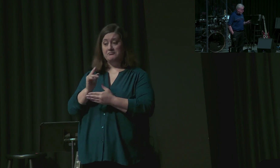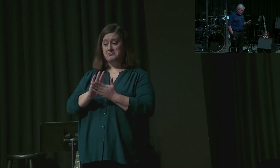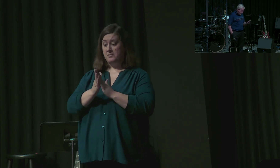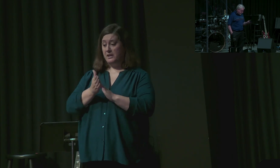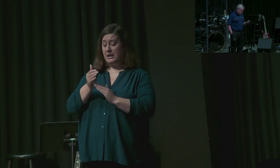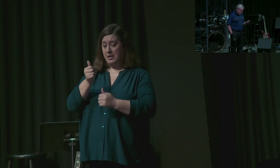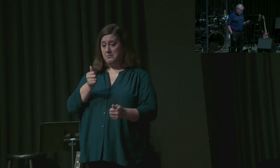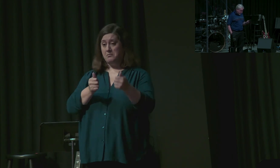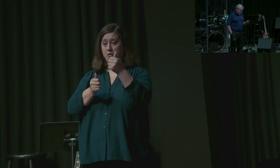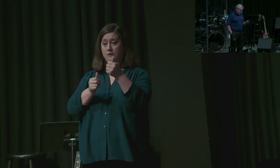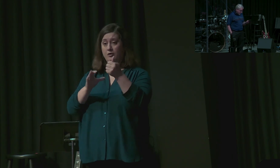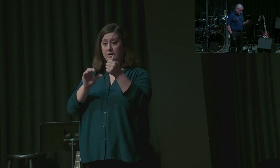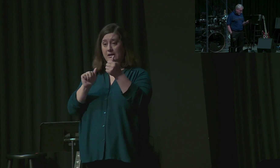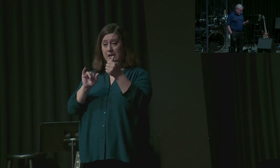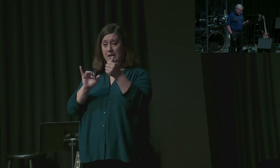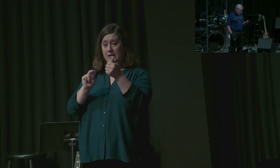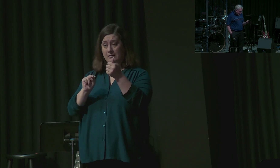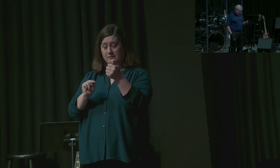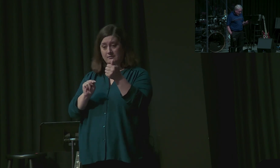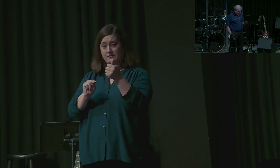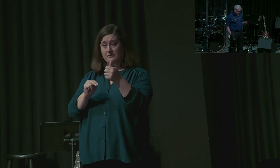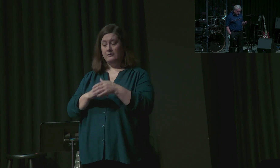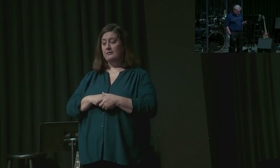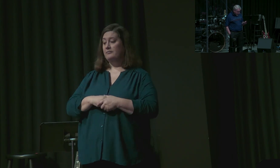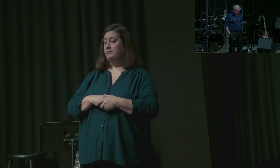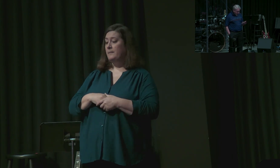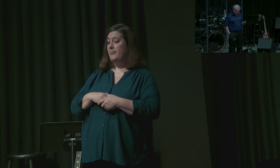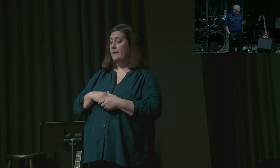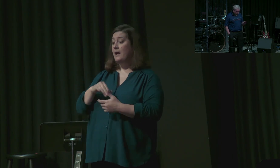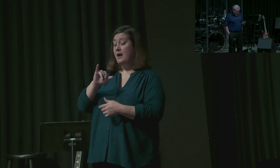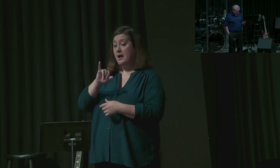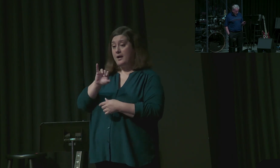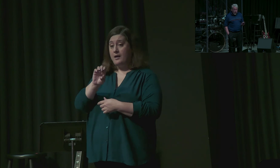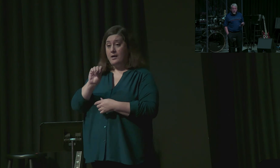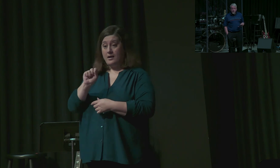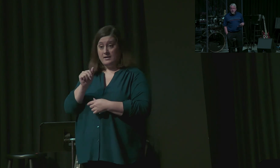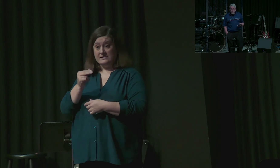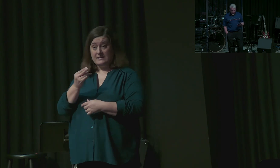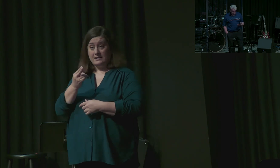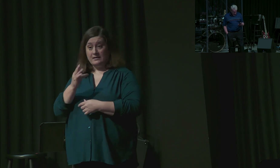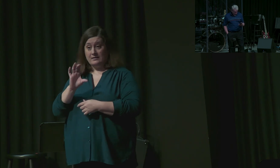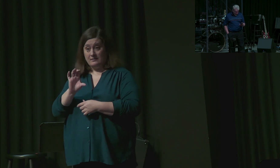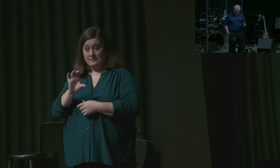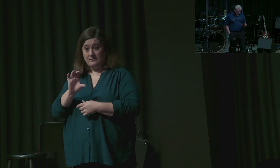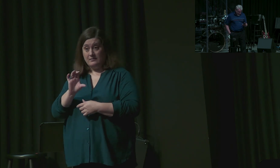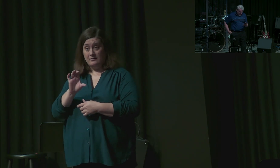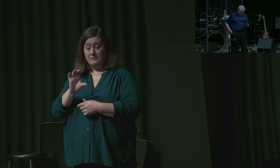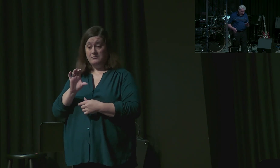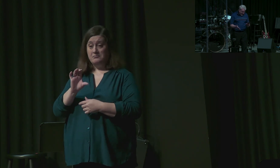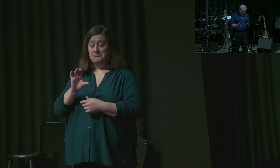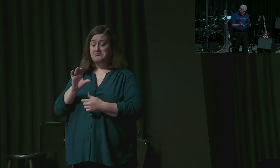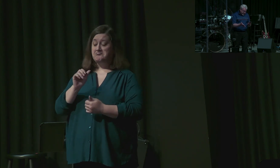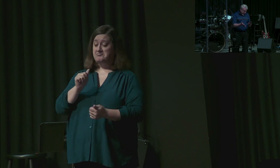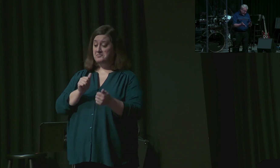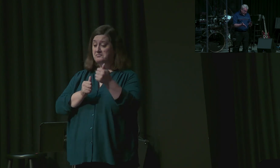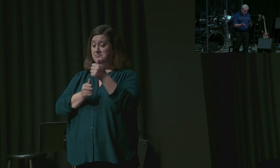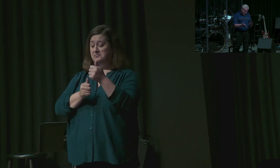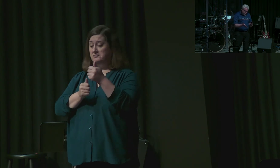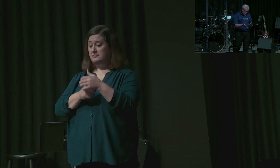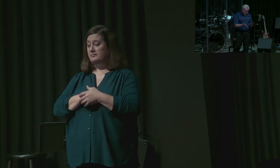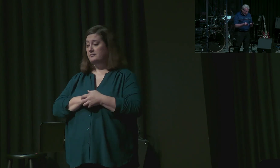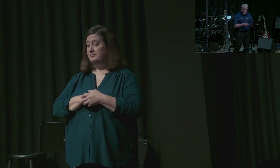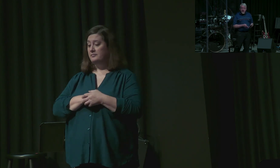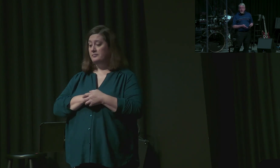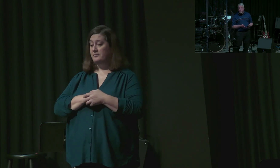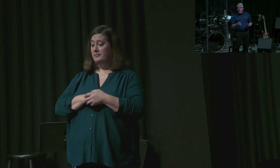Ishmael, the older. Jacob is chosen over Esau, the elder. David, the second